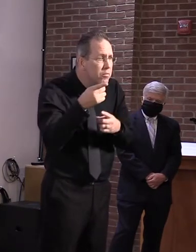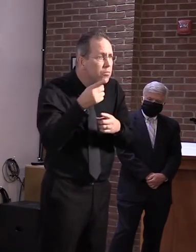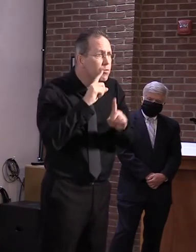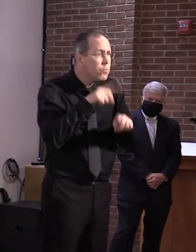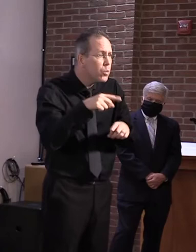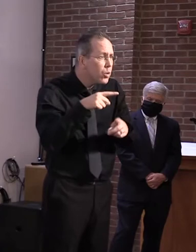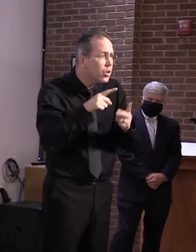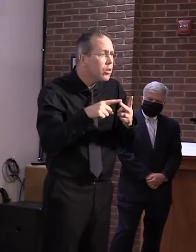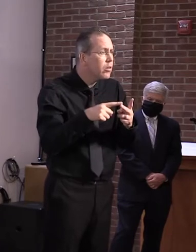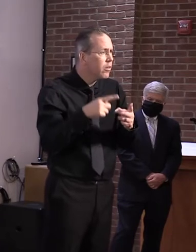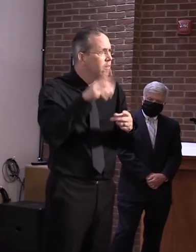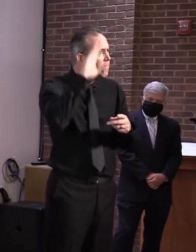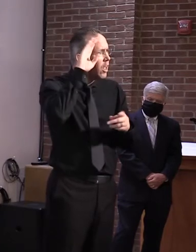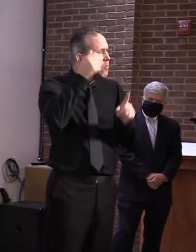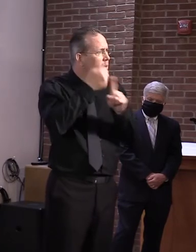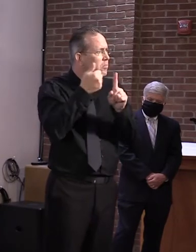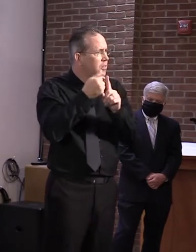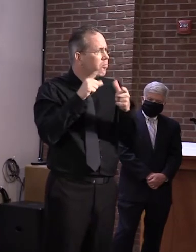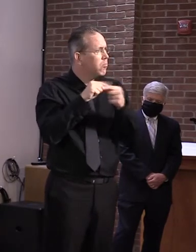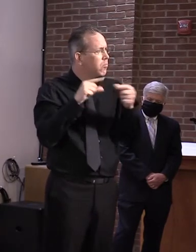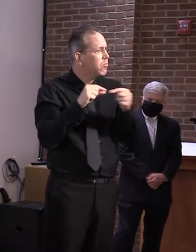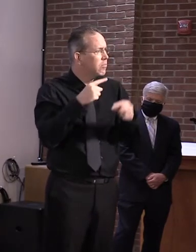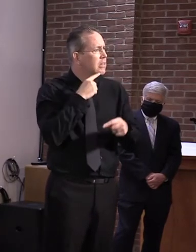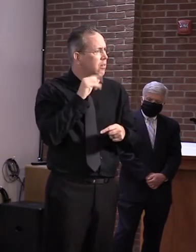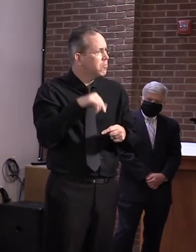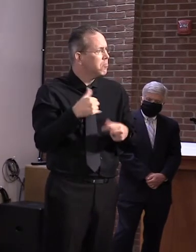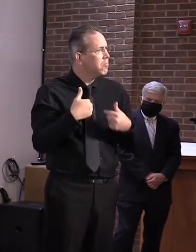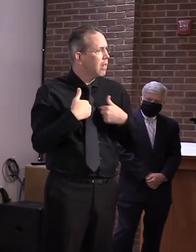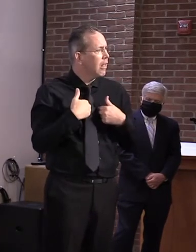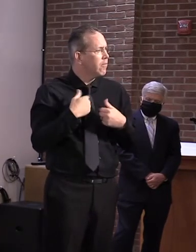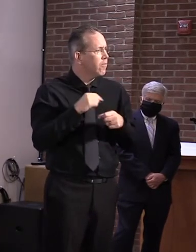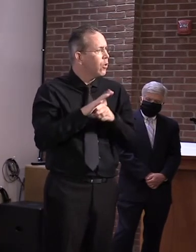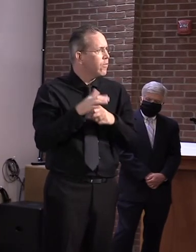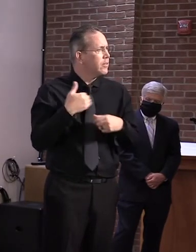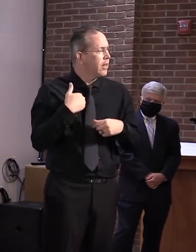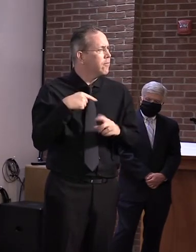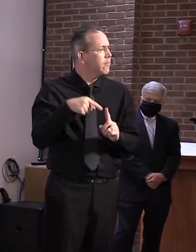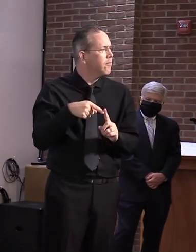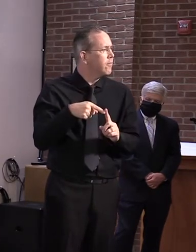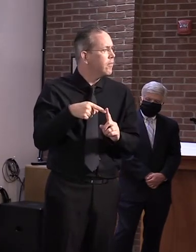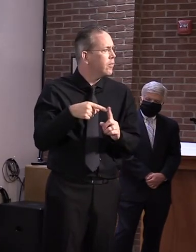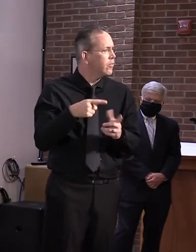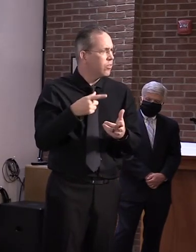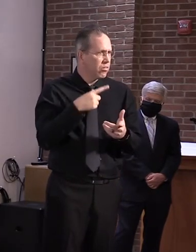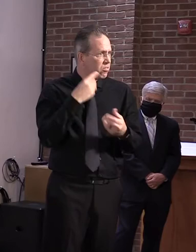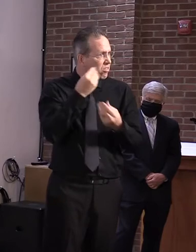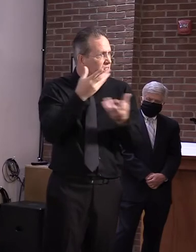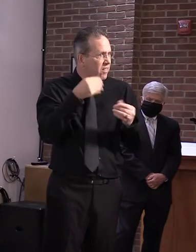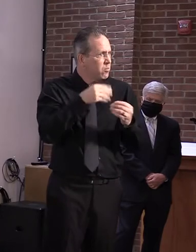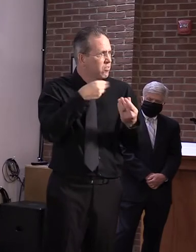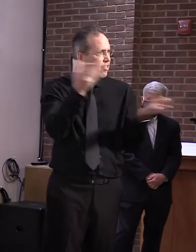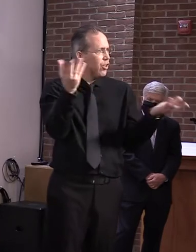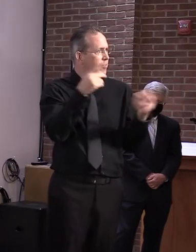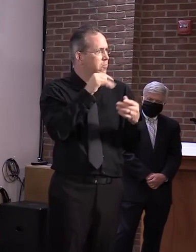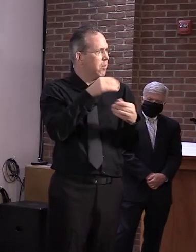There was a news story on that. I mean, there's information out there. So how is it that?